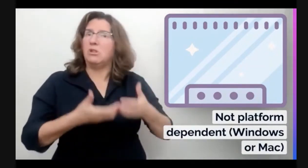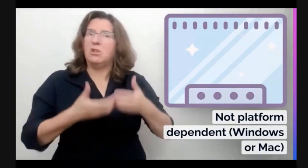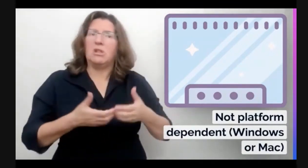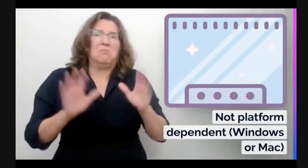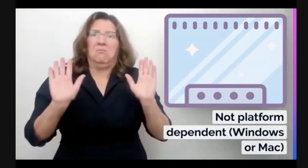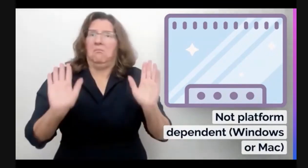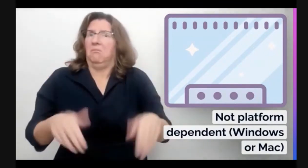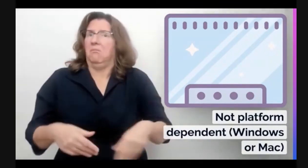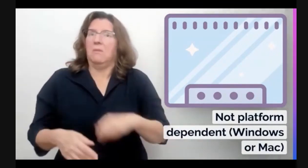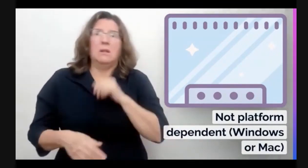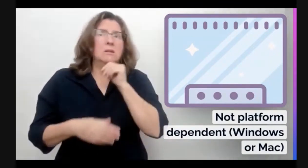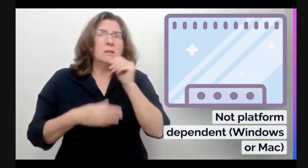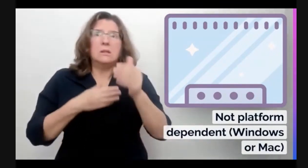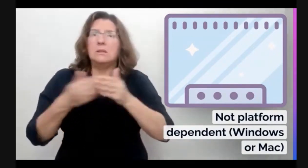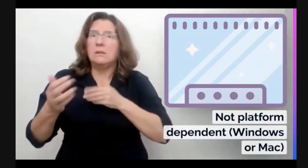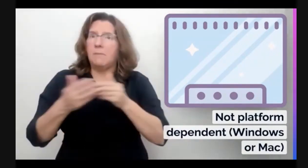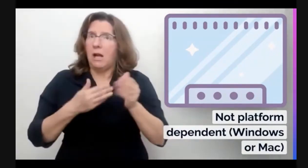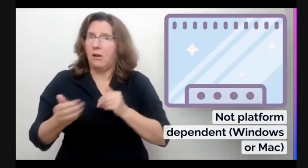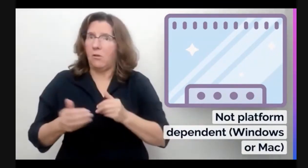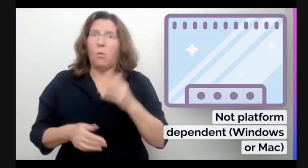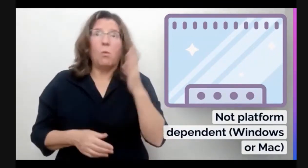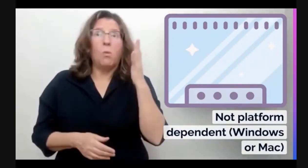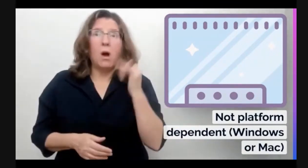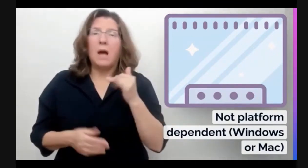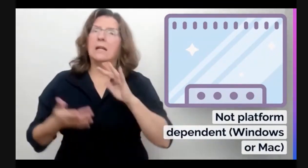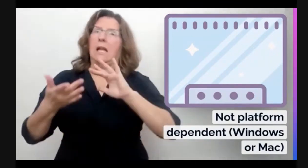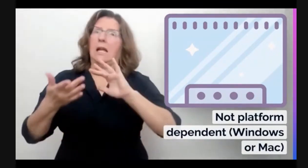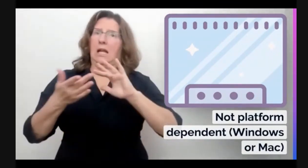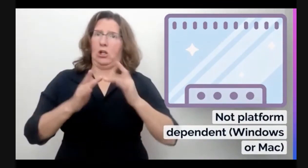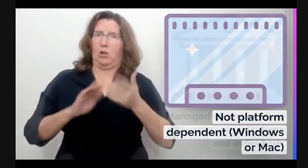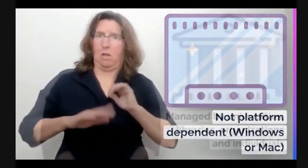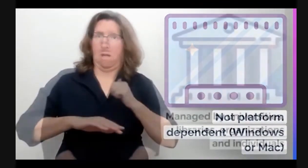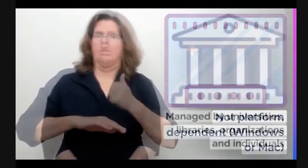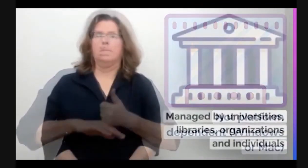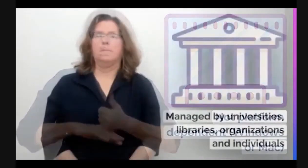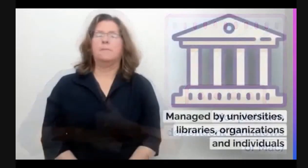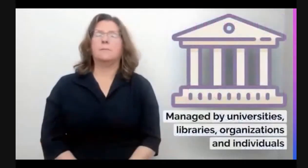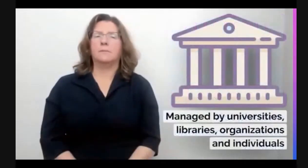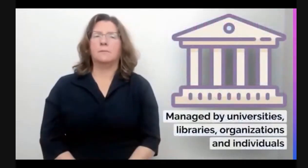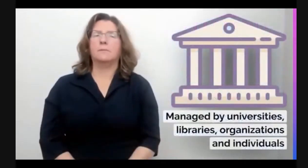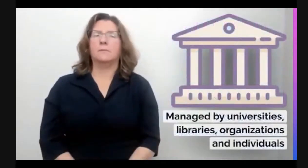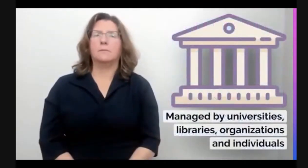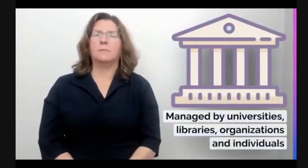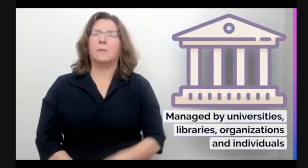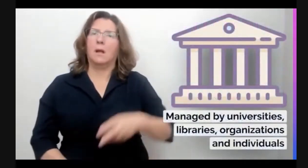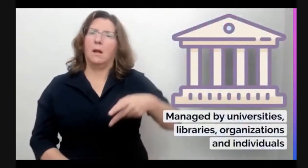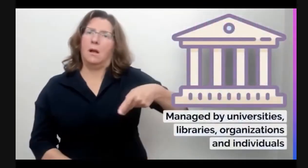products because PressBooks is an internet-based platform.